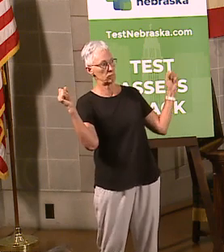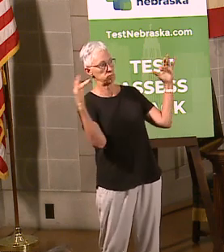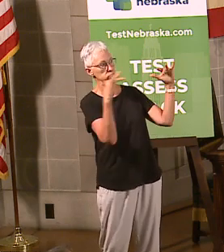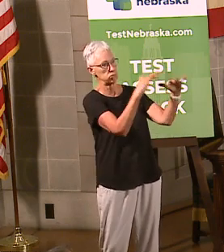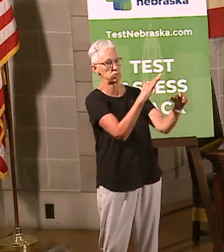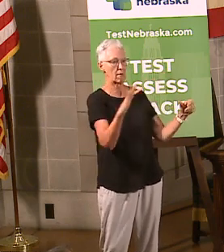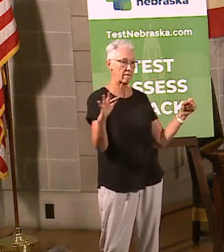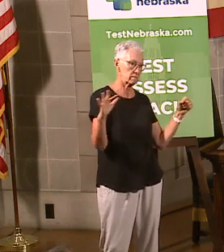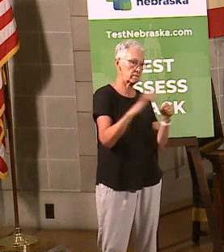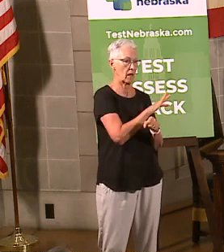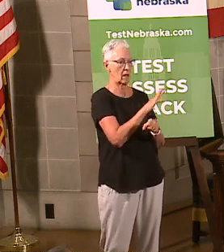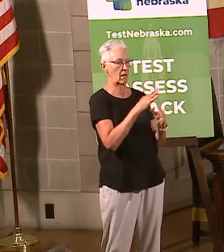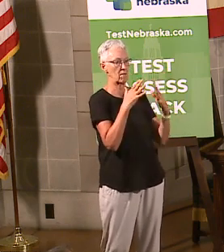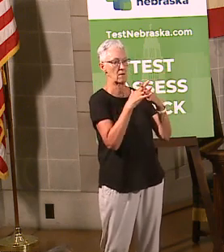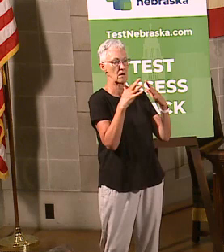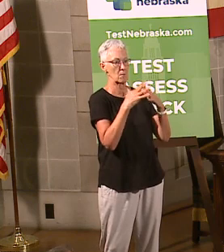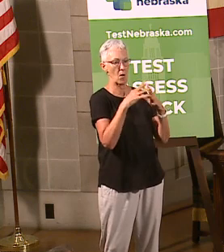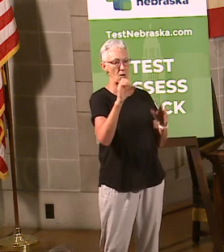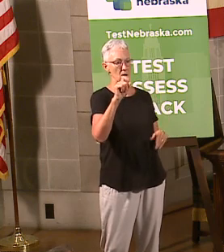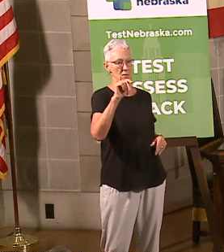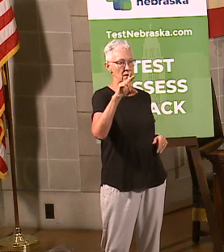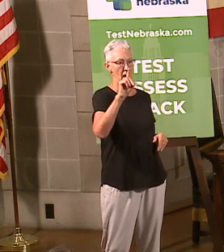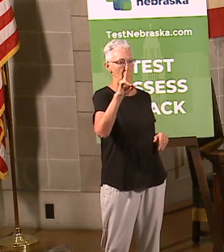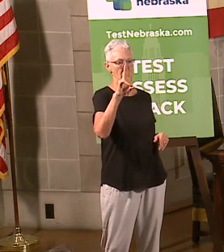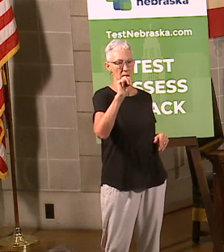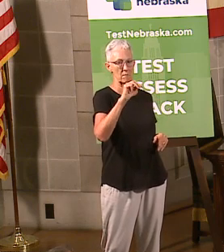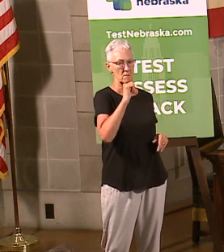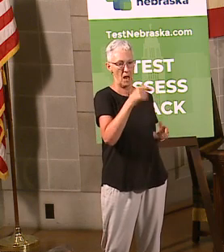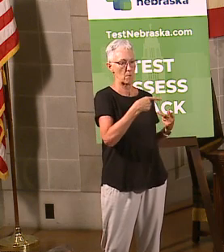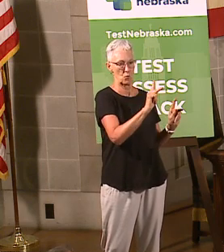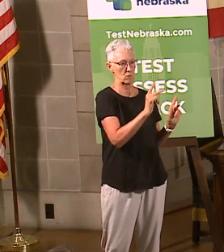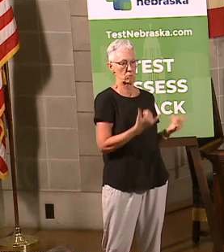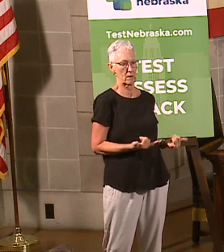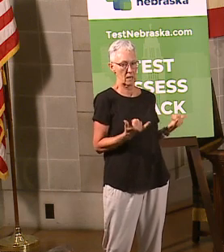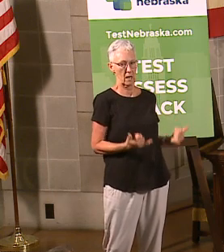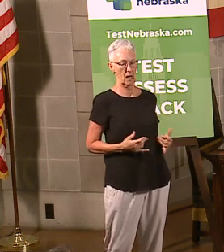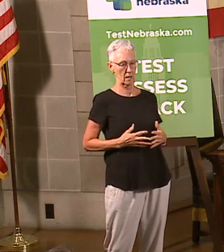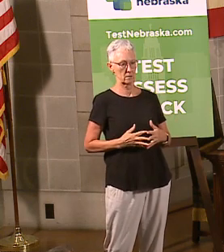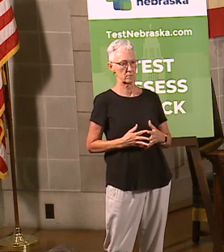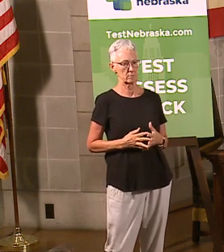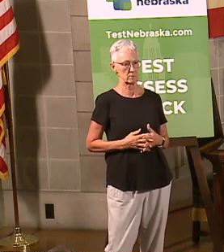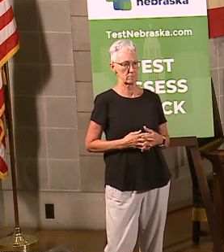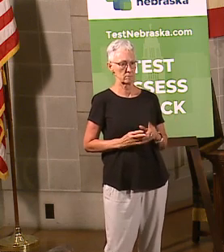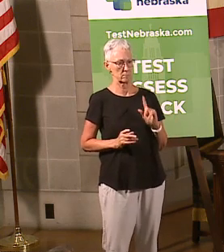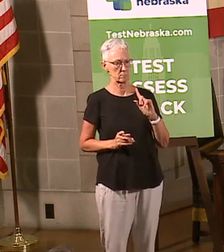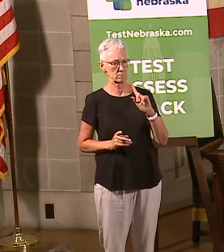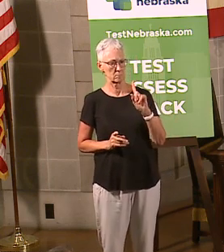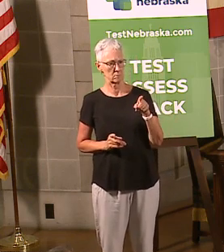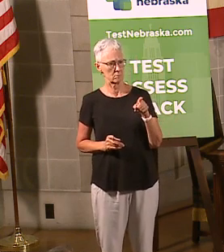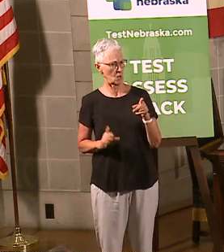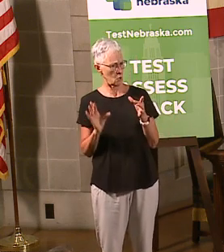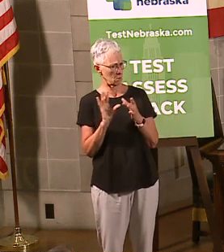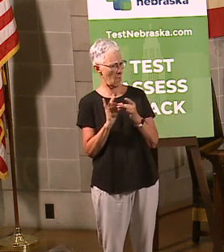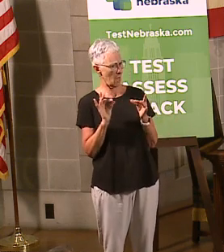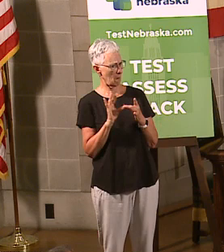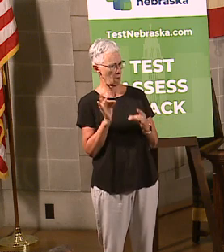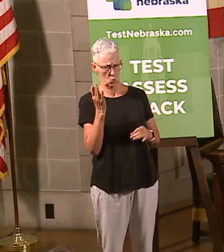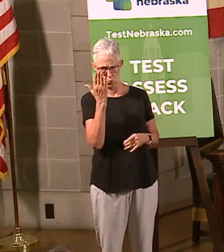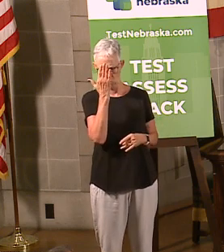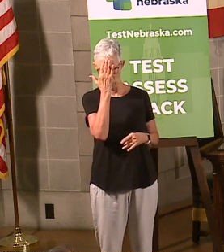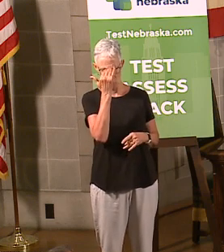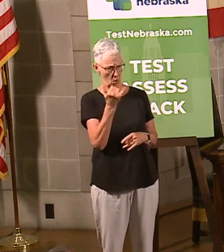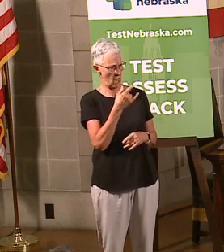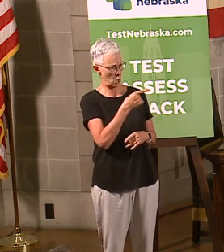it right now. And can you just comment overall on why you're doing this now? I mean, there was some concern